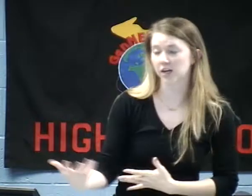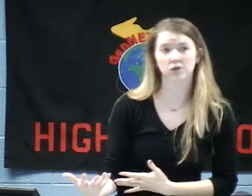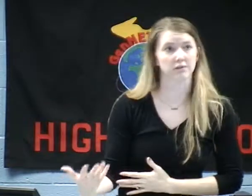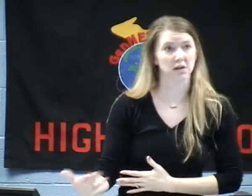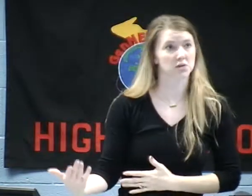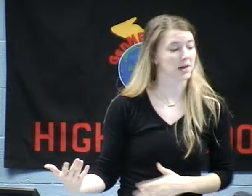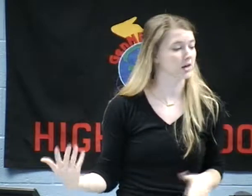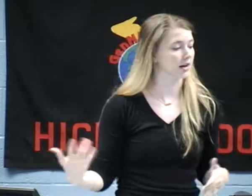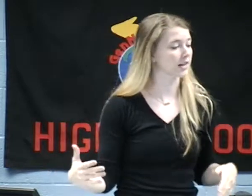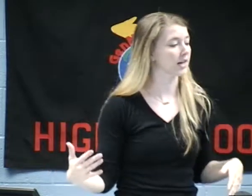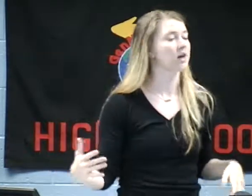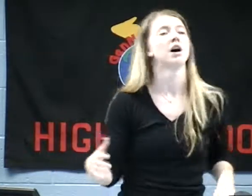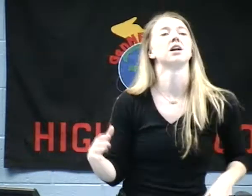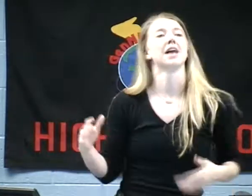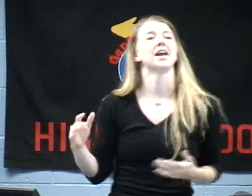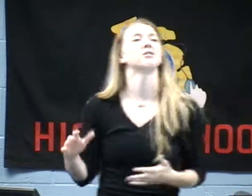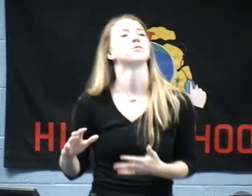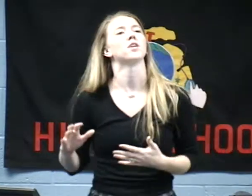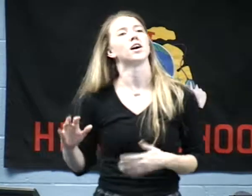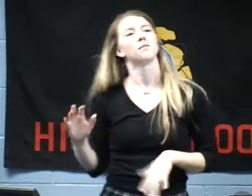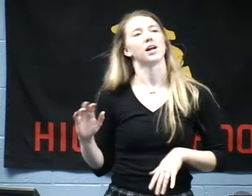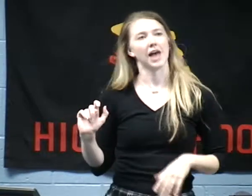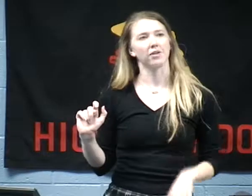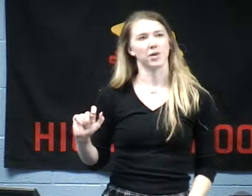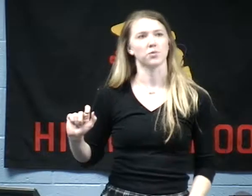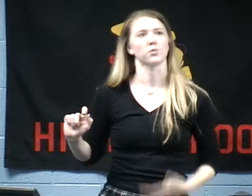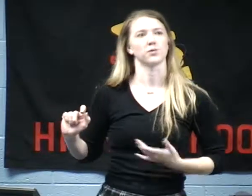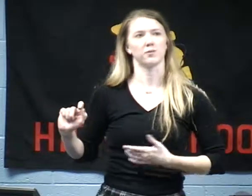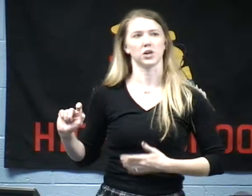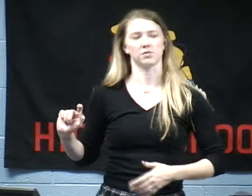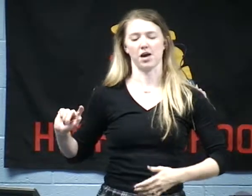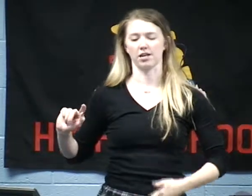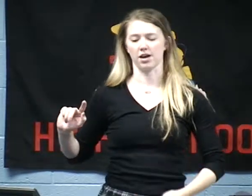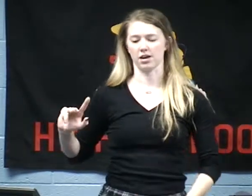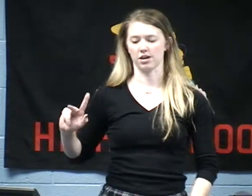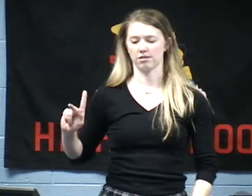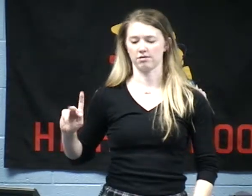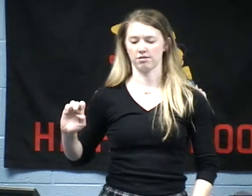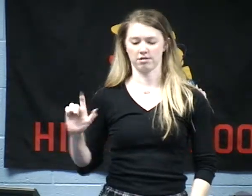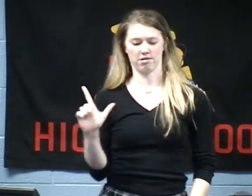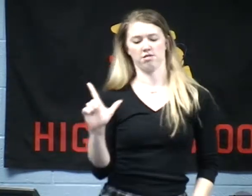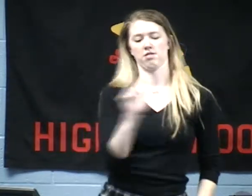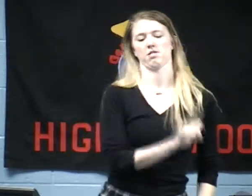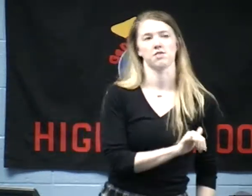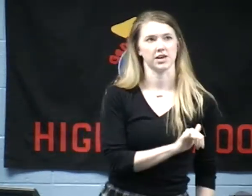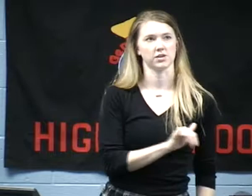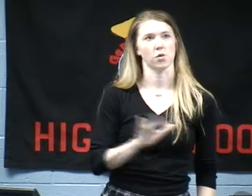naturally fingerspelling correctly. A lot of people will fingerspell like this, or